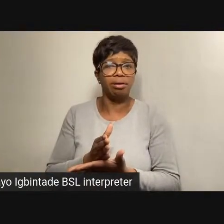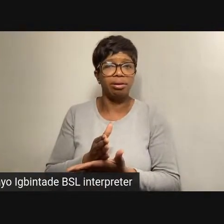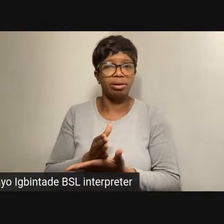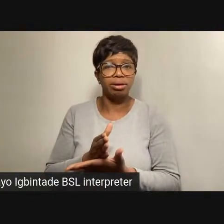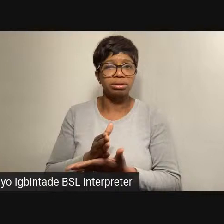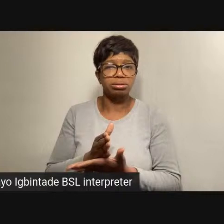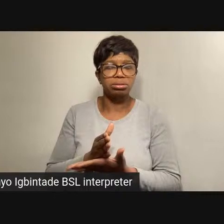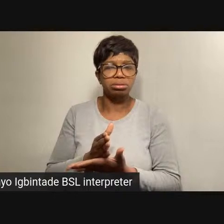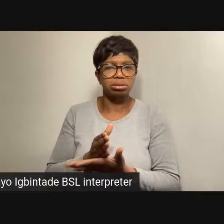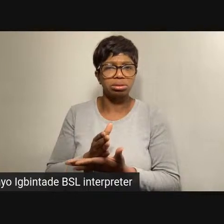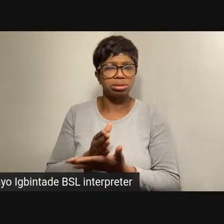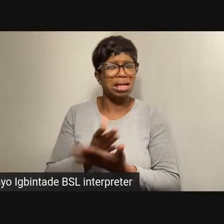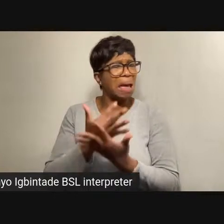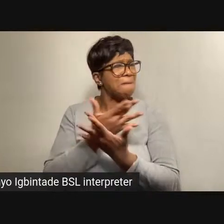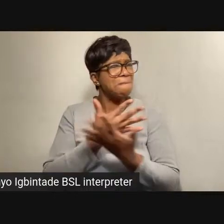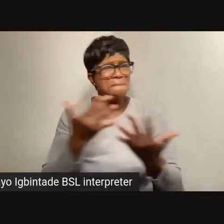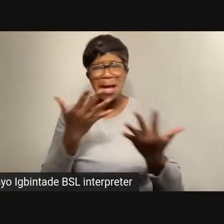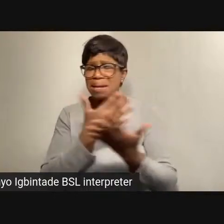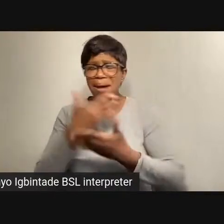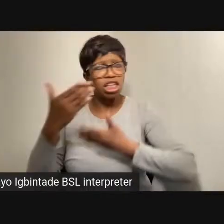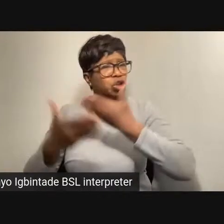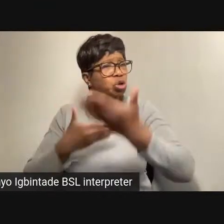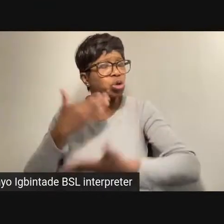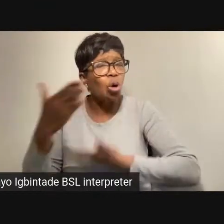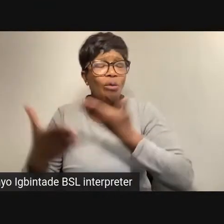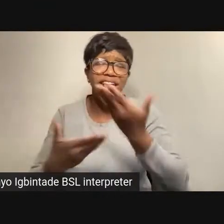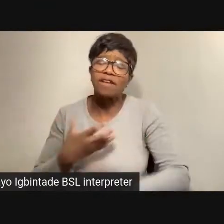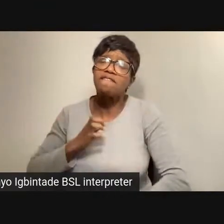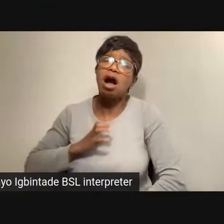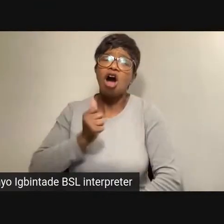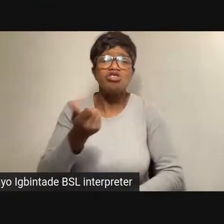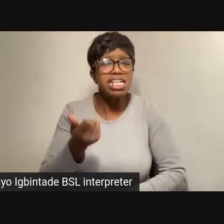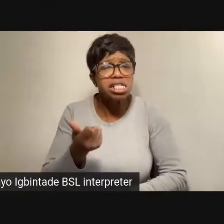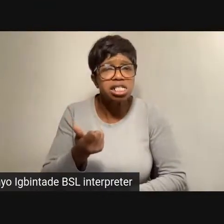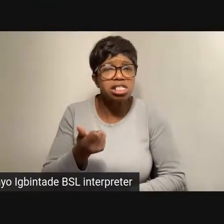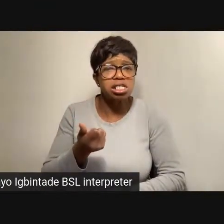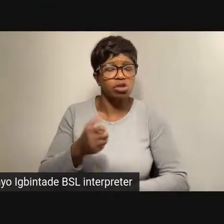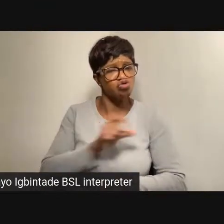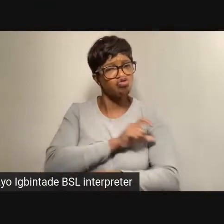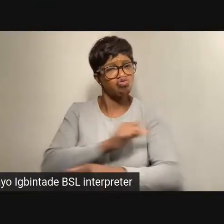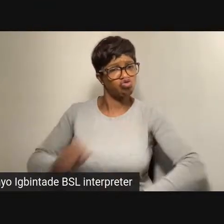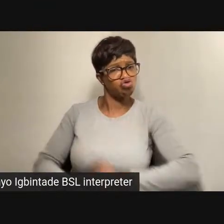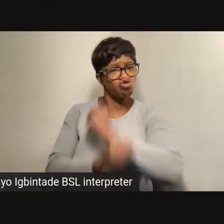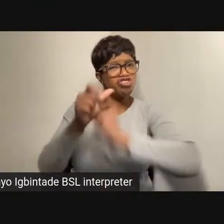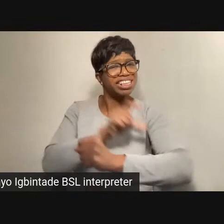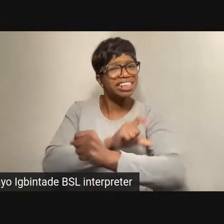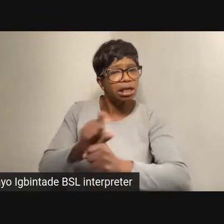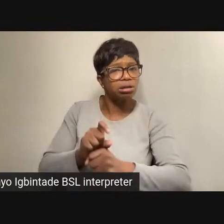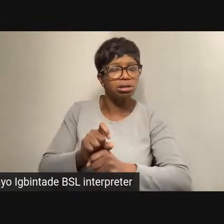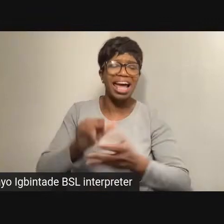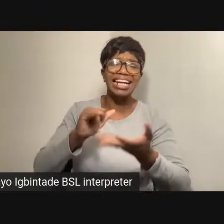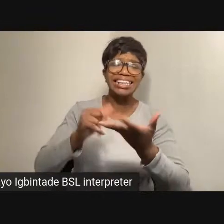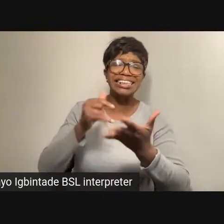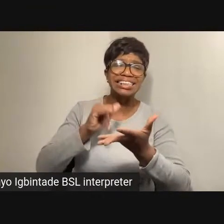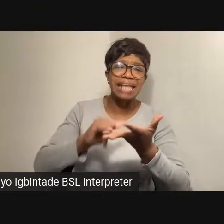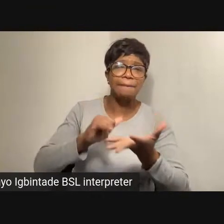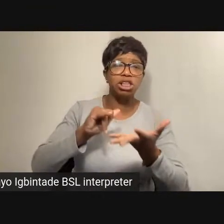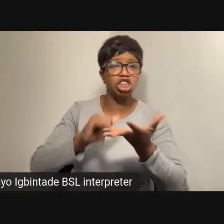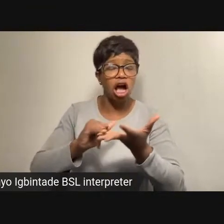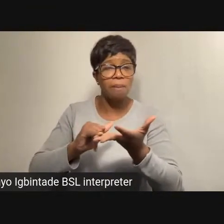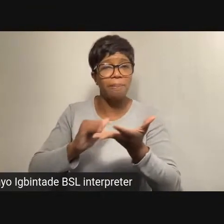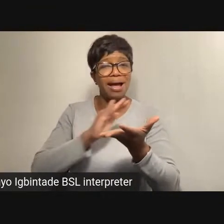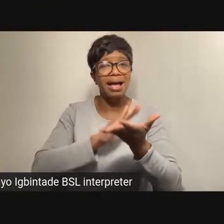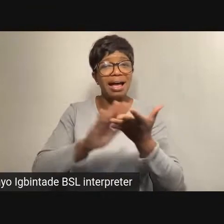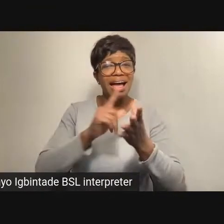While there are many stories of courage and resilience, such as Sam Sharpe or Harriet Tubman and others,